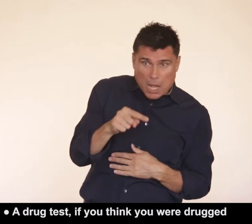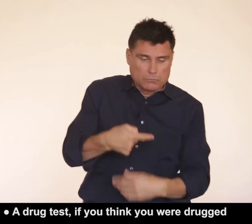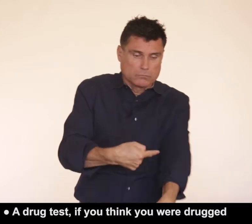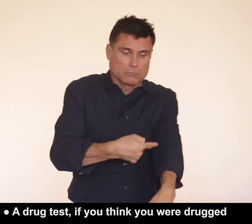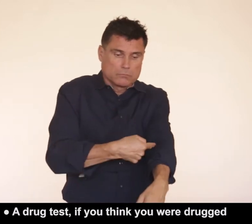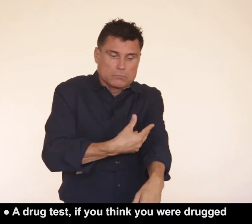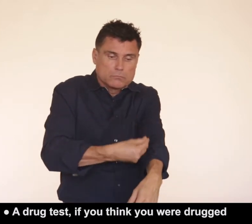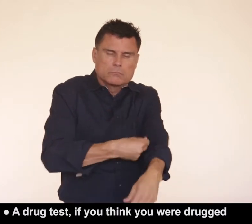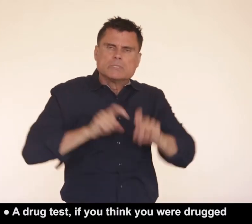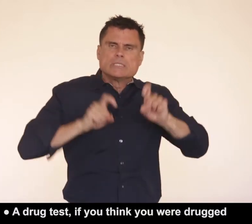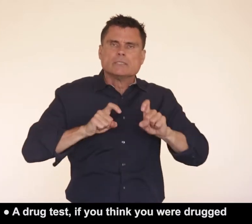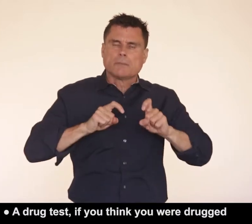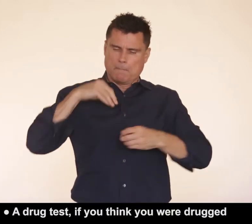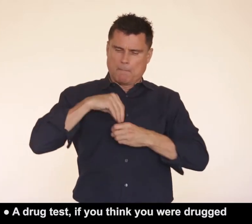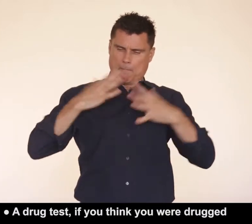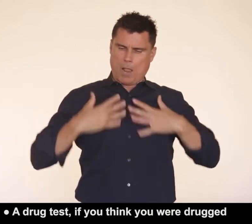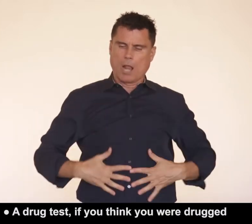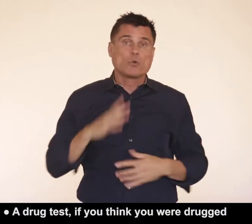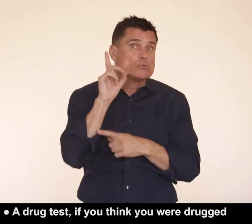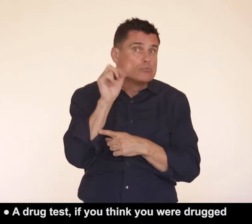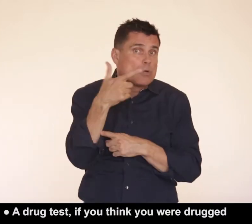a drug test if you think you were drugged,